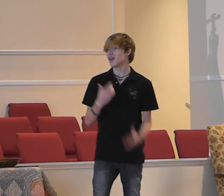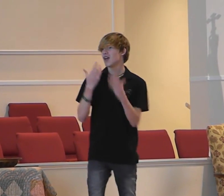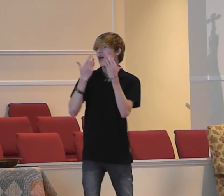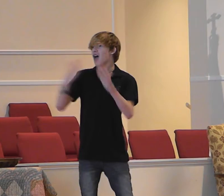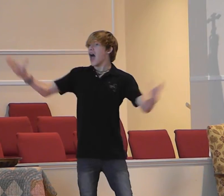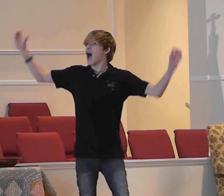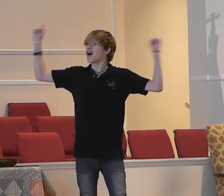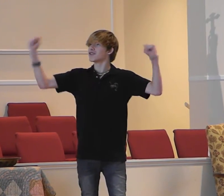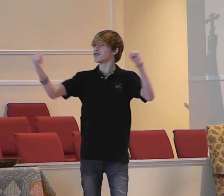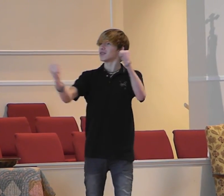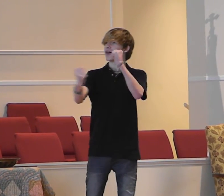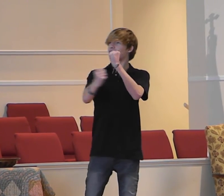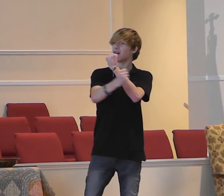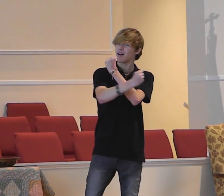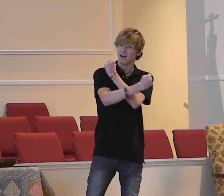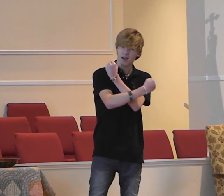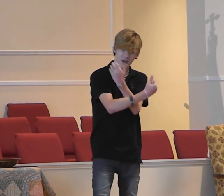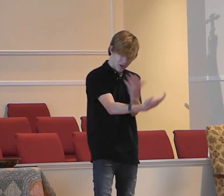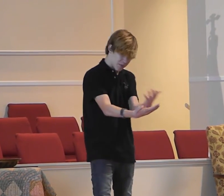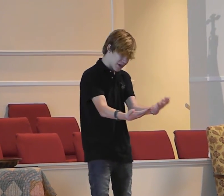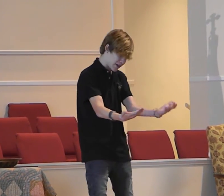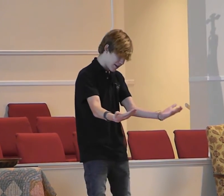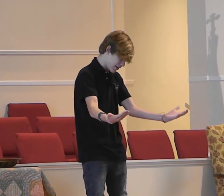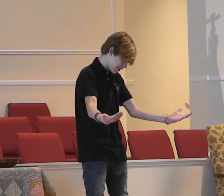How you love me